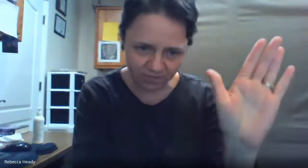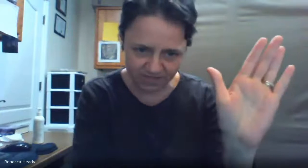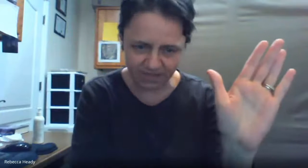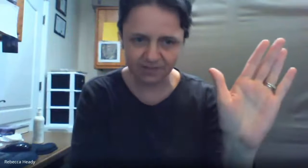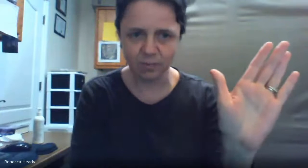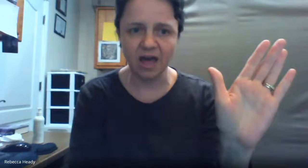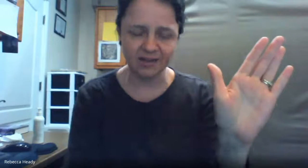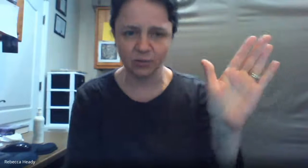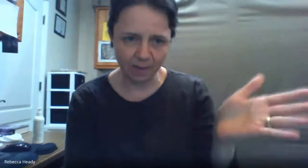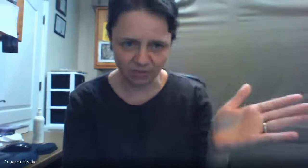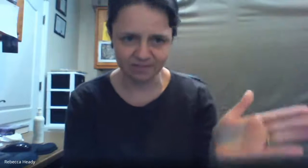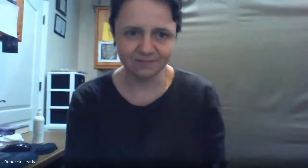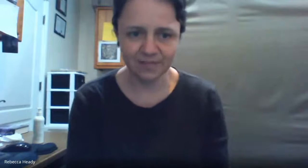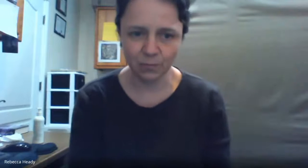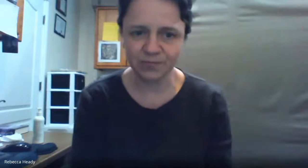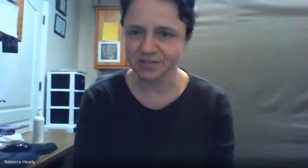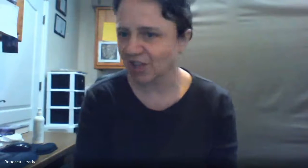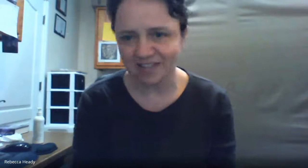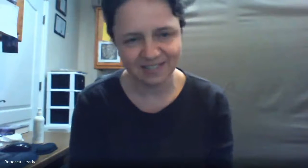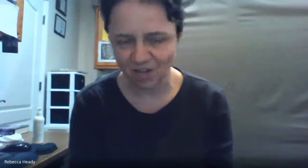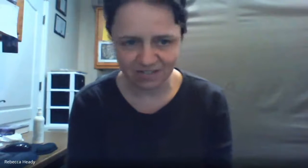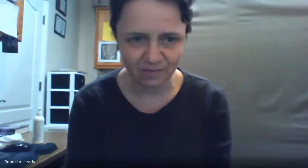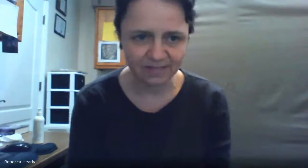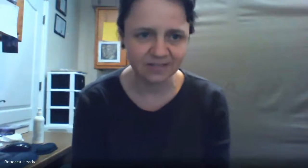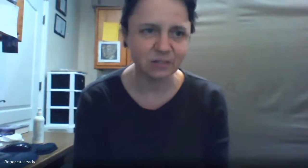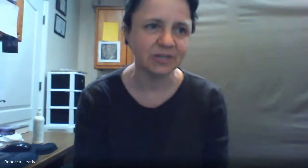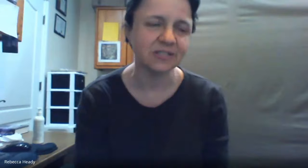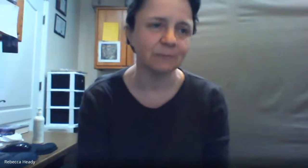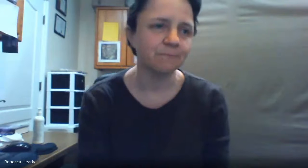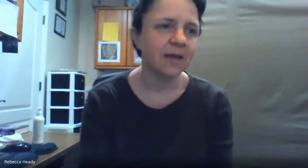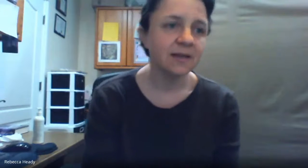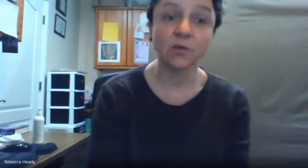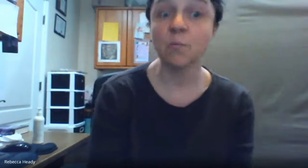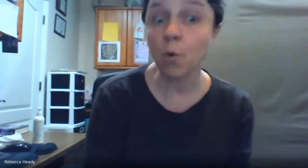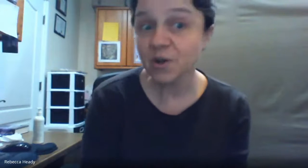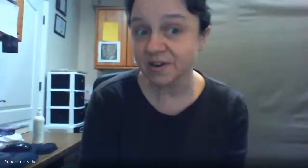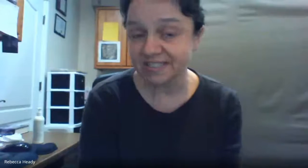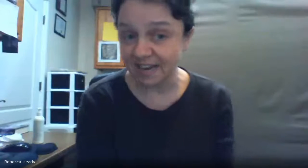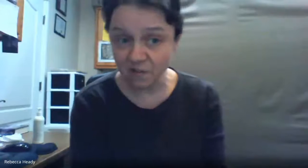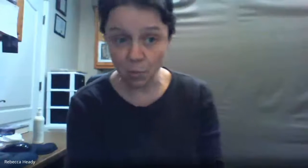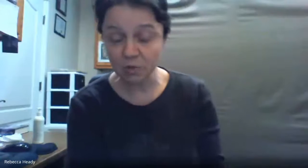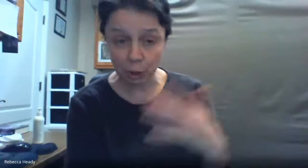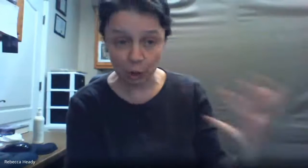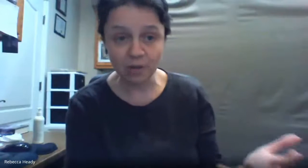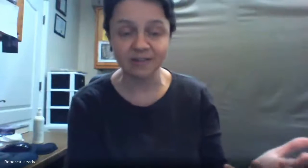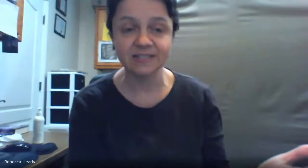of these things apply to that person. There's lots and lots of things to consider. So the more you understand and the more you learn about